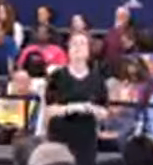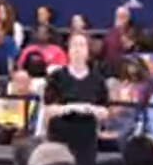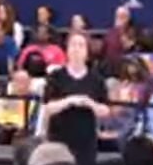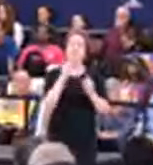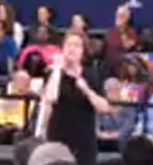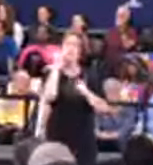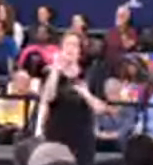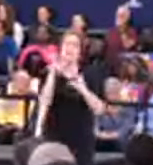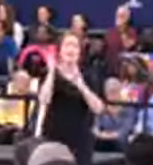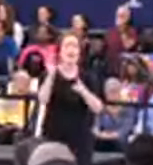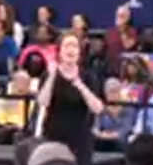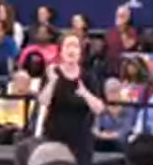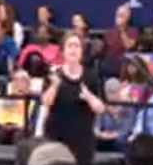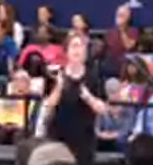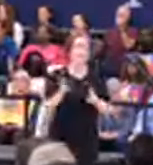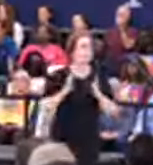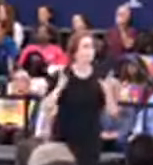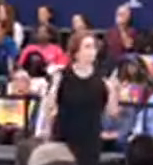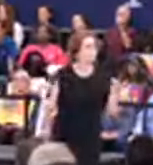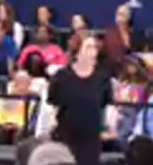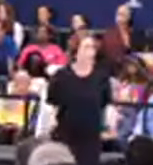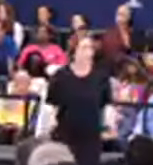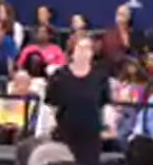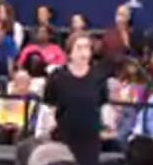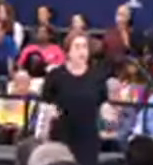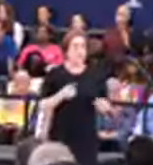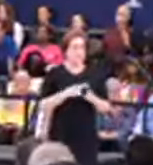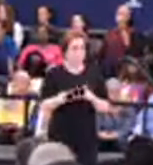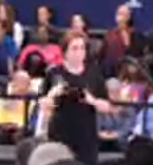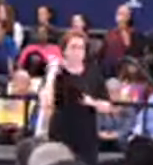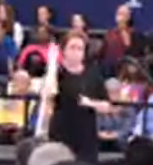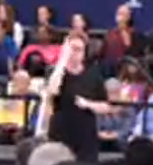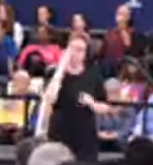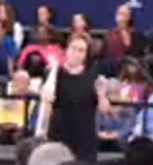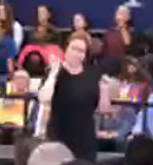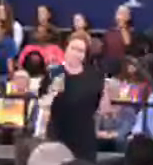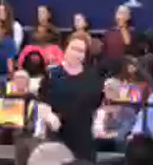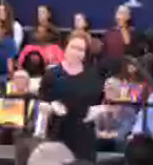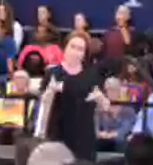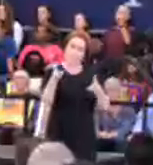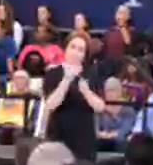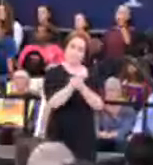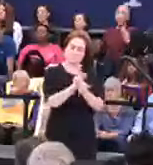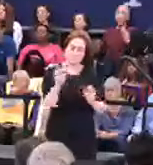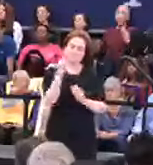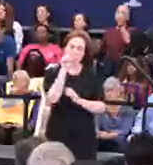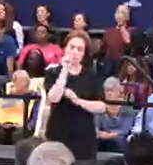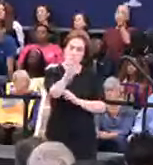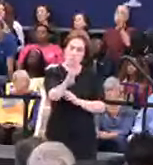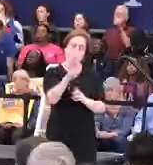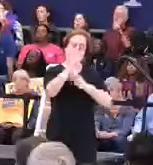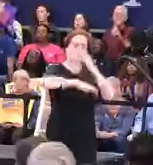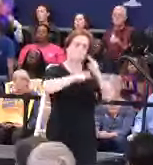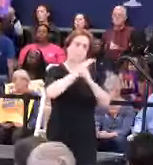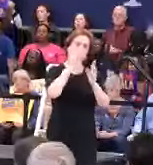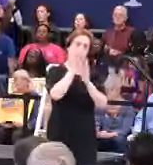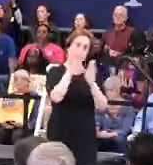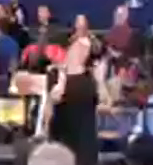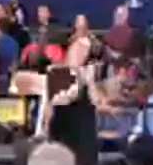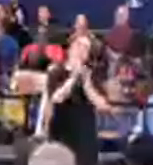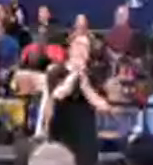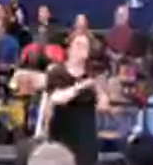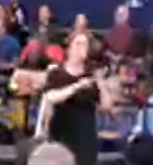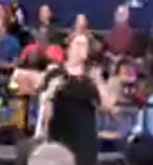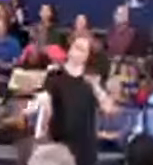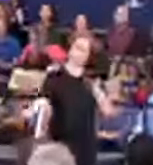want to go hunting, but we need reasonable gun safety laws in our country, including universal background checks and a renewal of